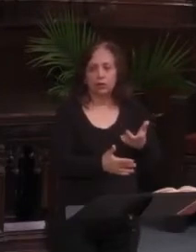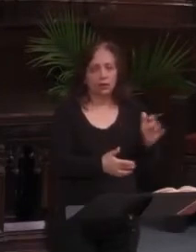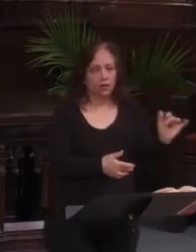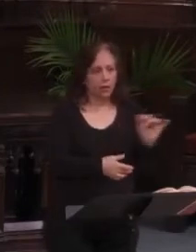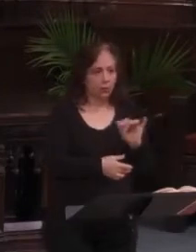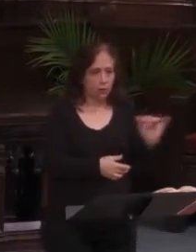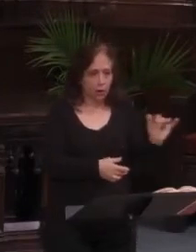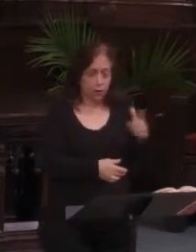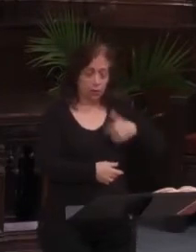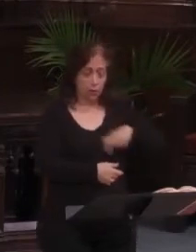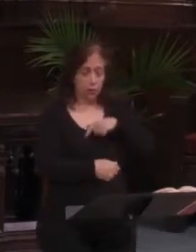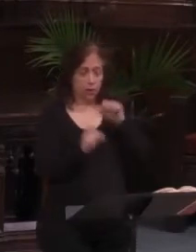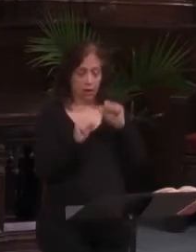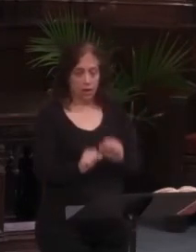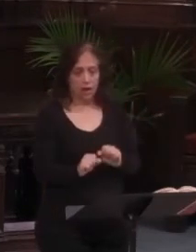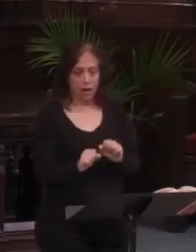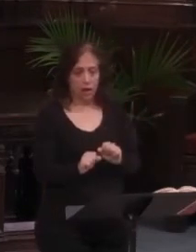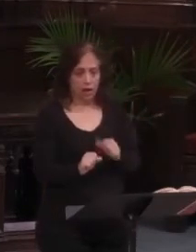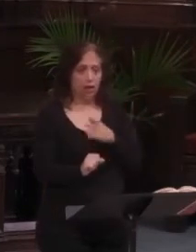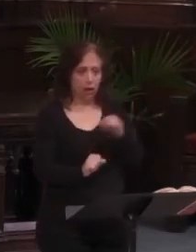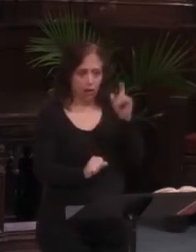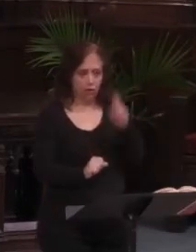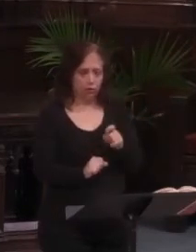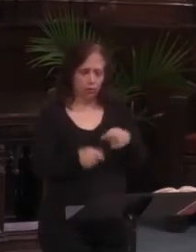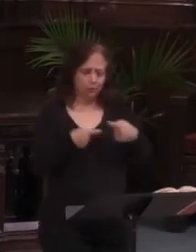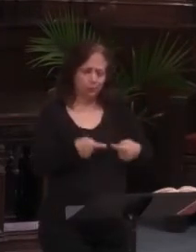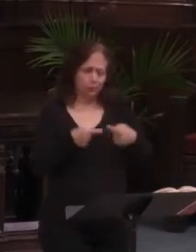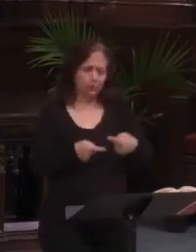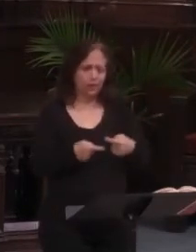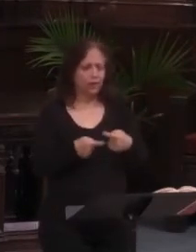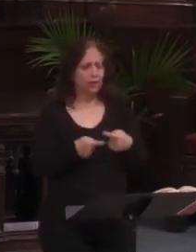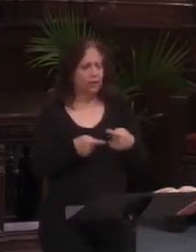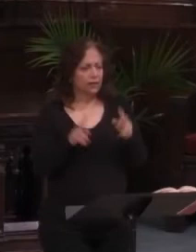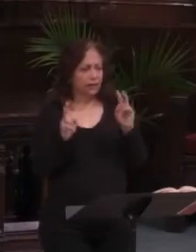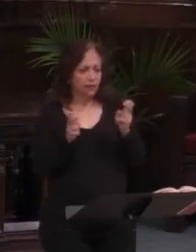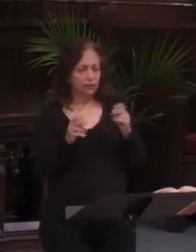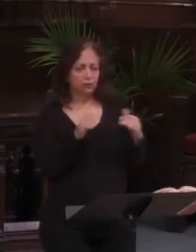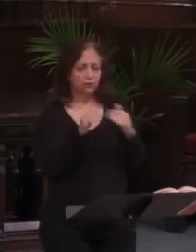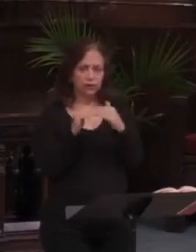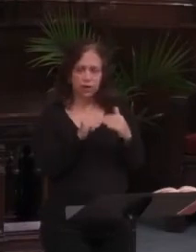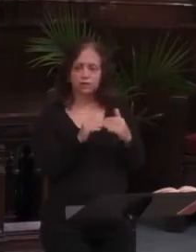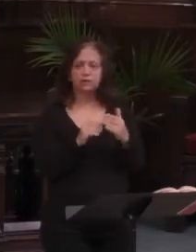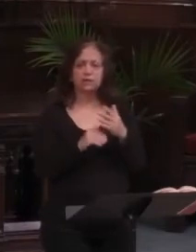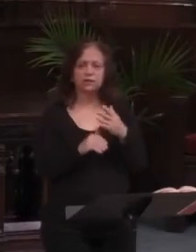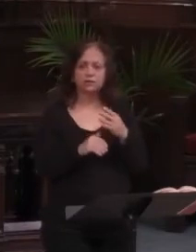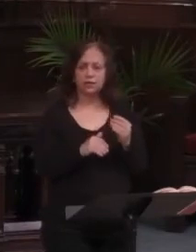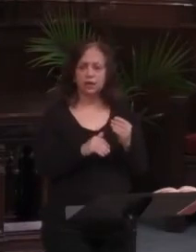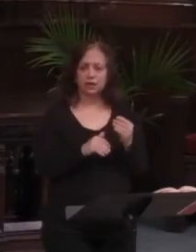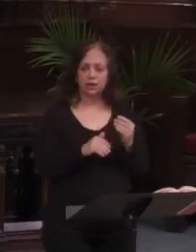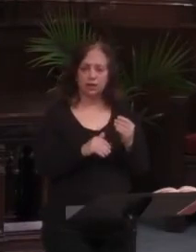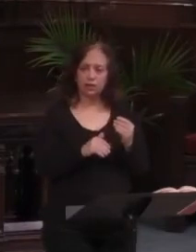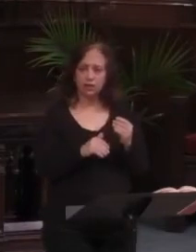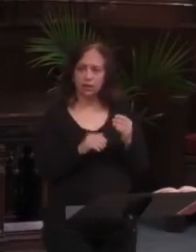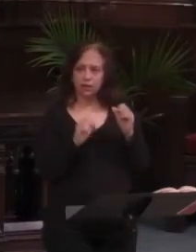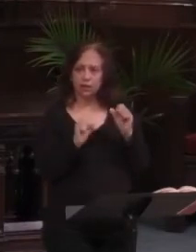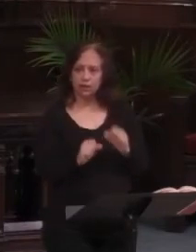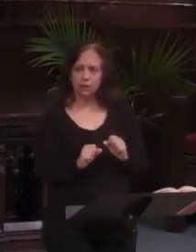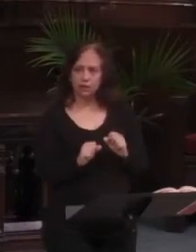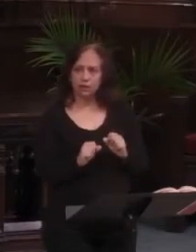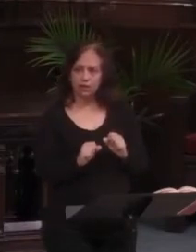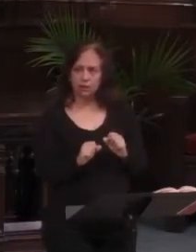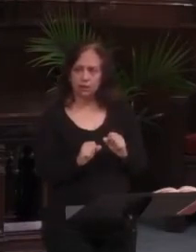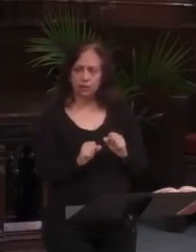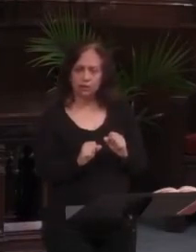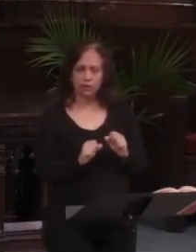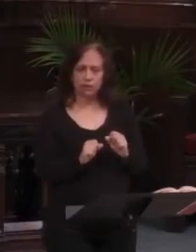we can and should wrestle with issues of justice and faith. We can be curious and ask for